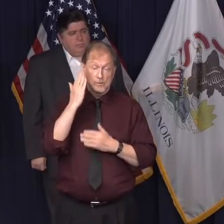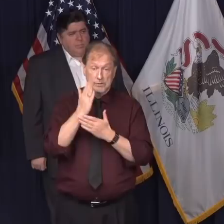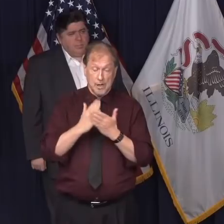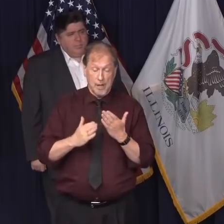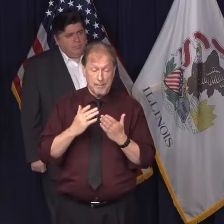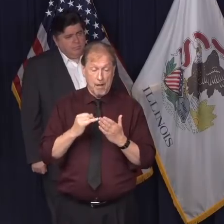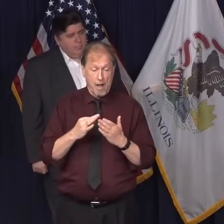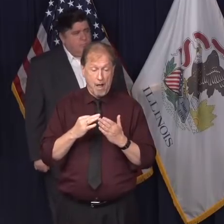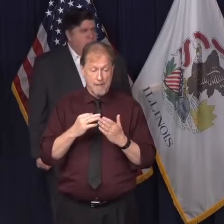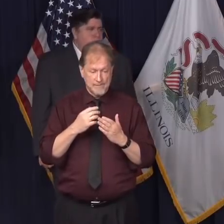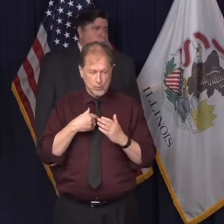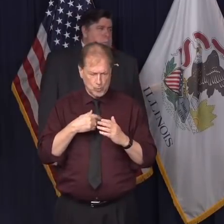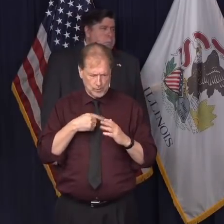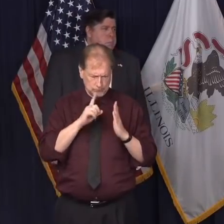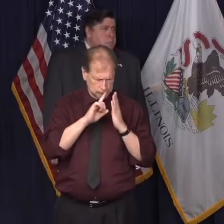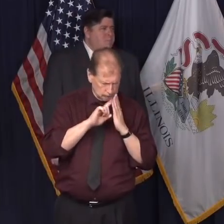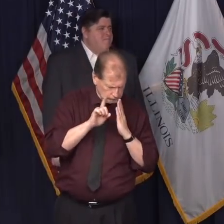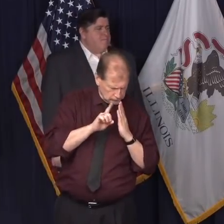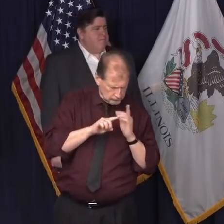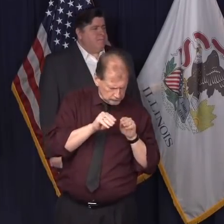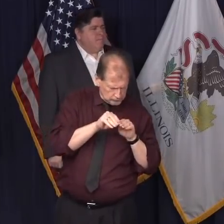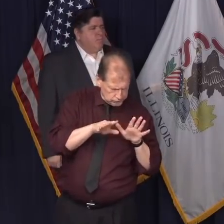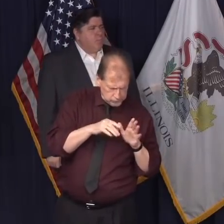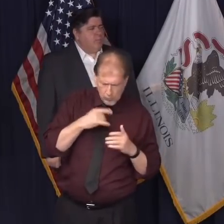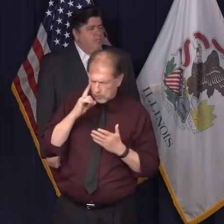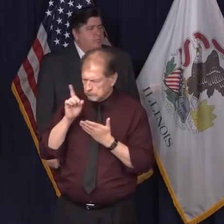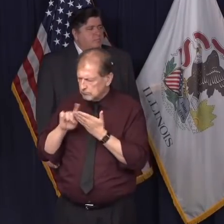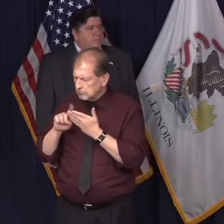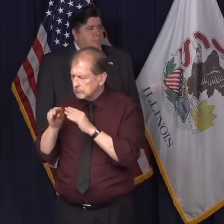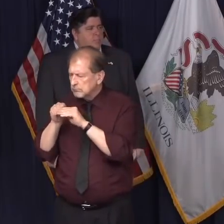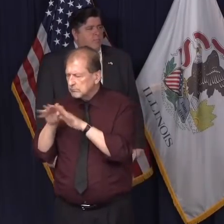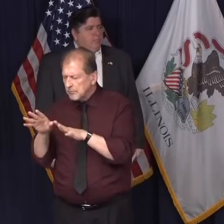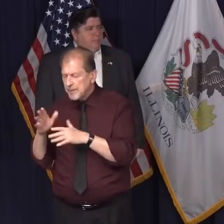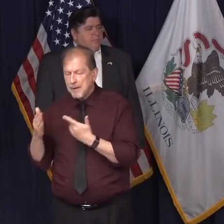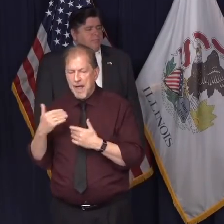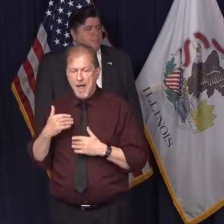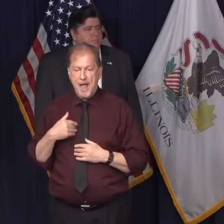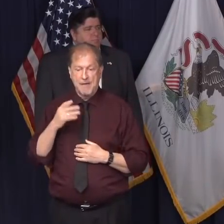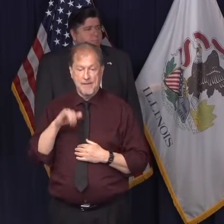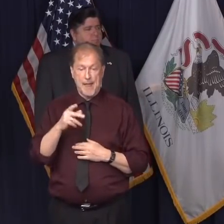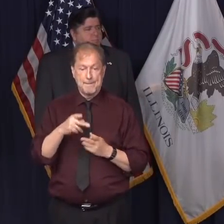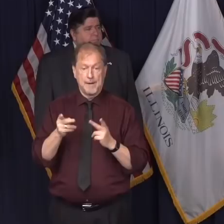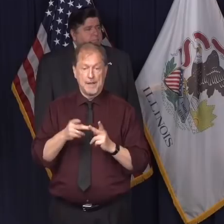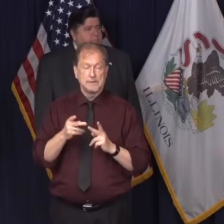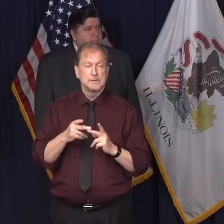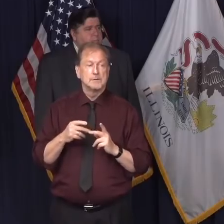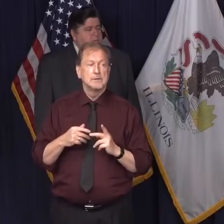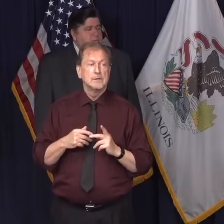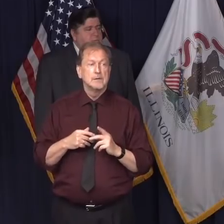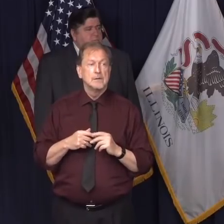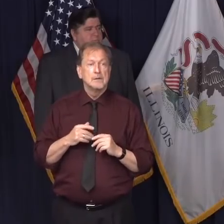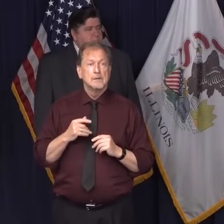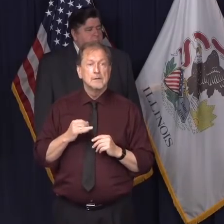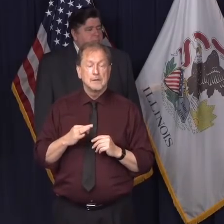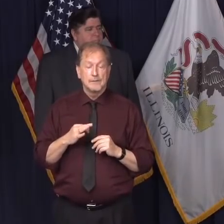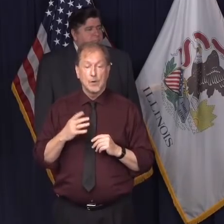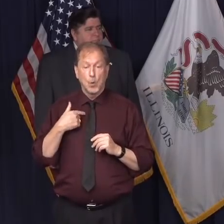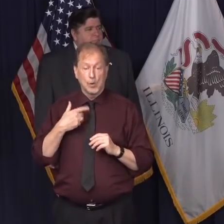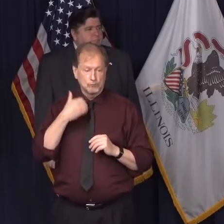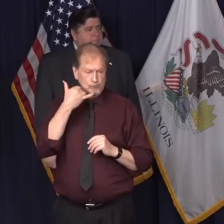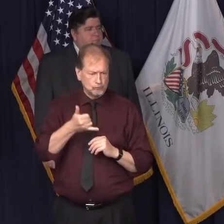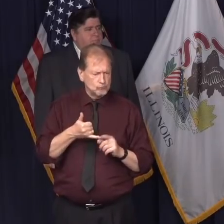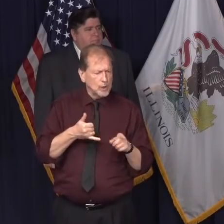outbreak investigations that you have a specific location when you've gone through the contact tracing